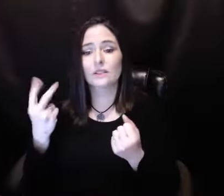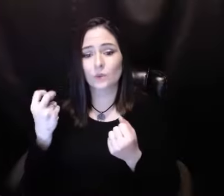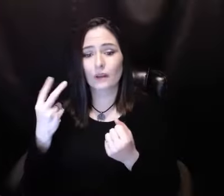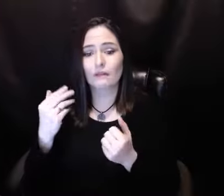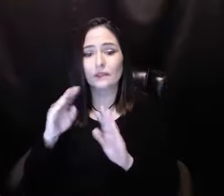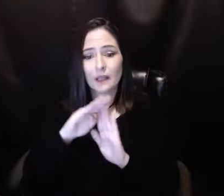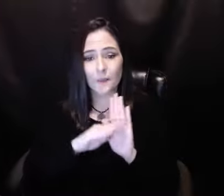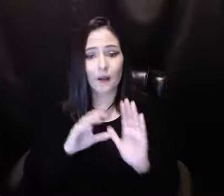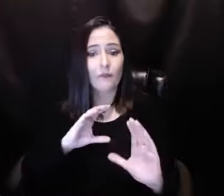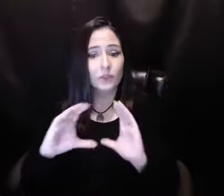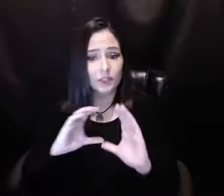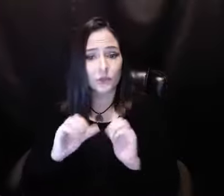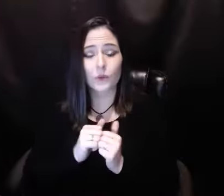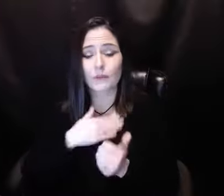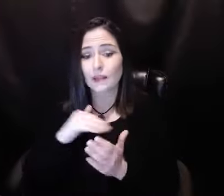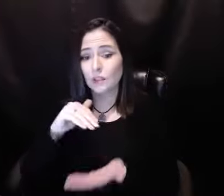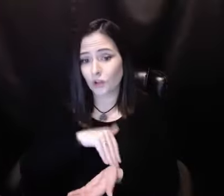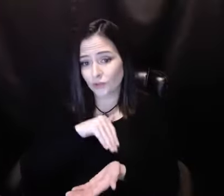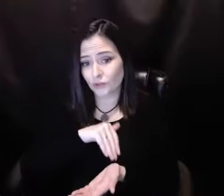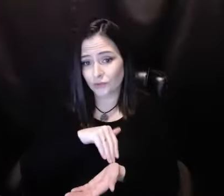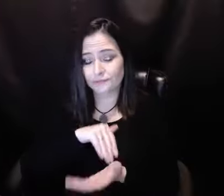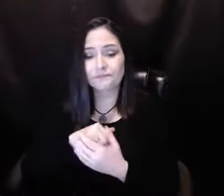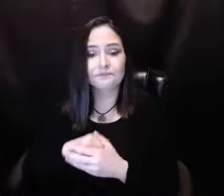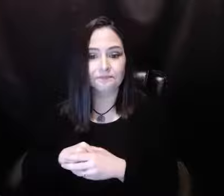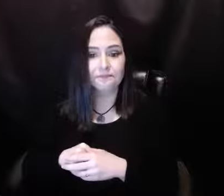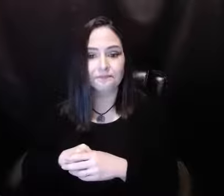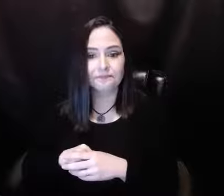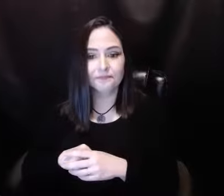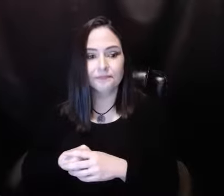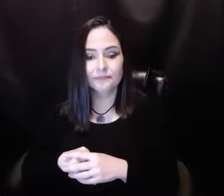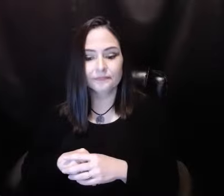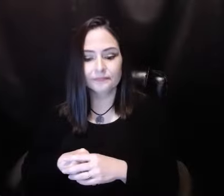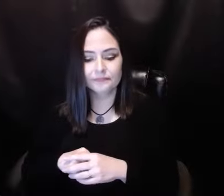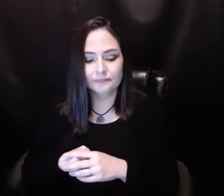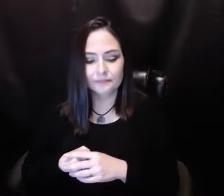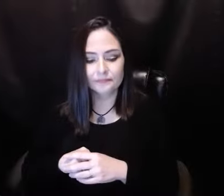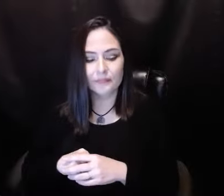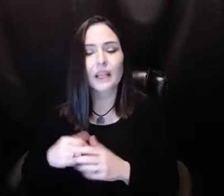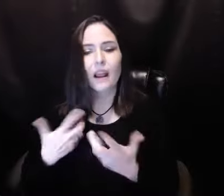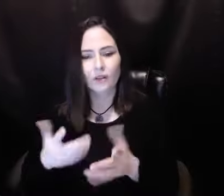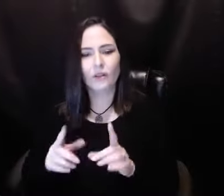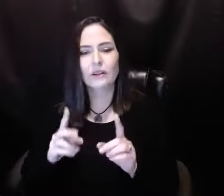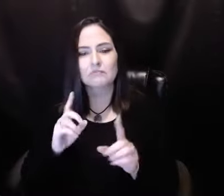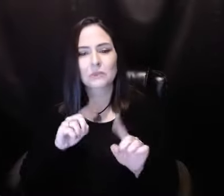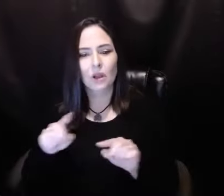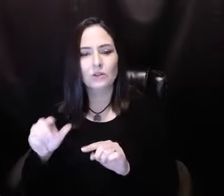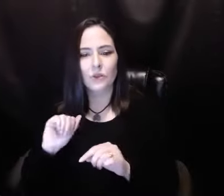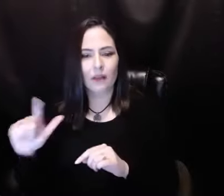so I had a 12-step conversation with my doctor. And I'd already been in Al-Anon for a